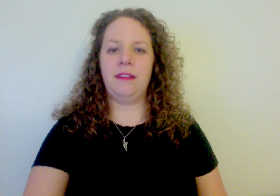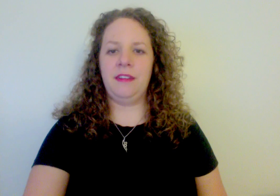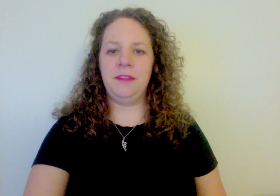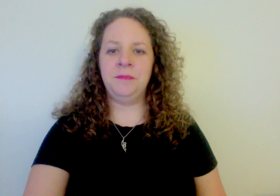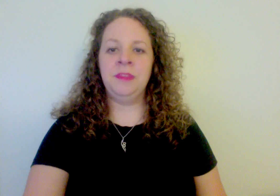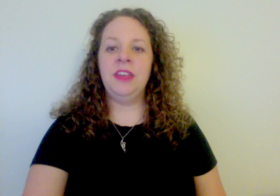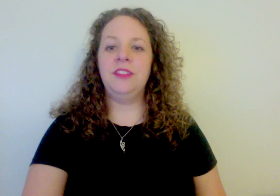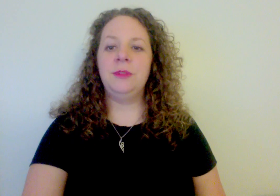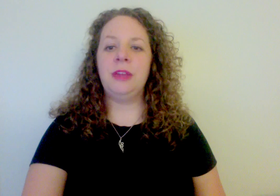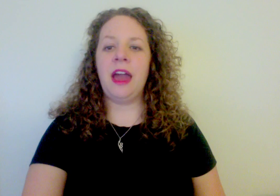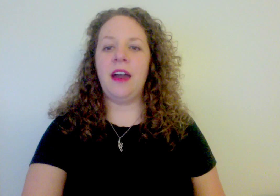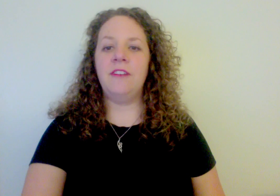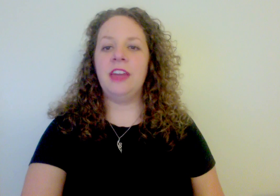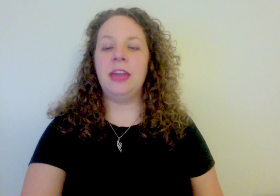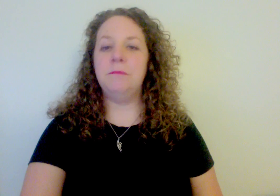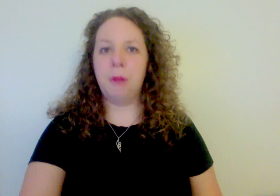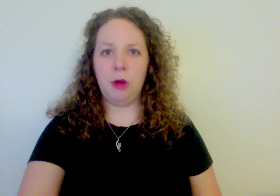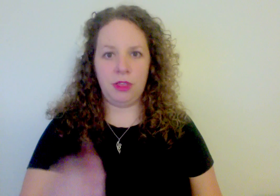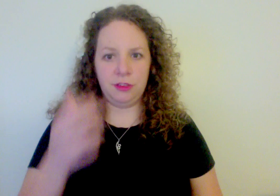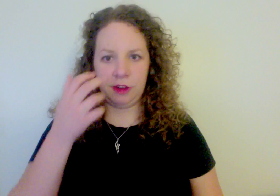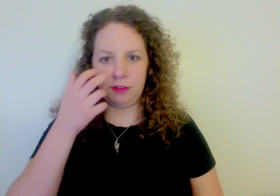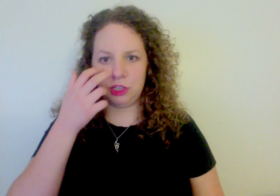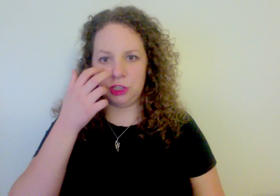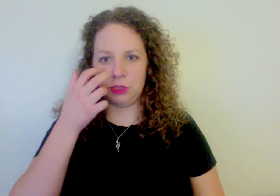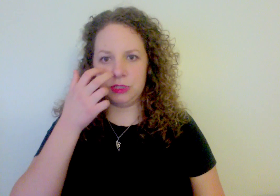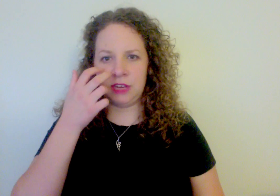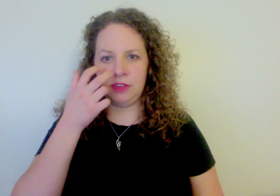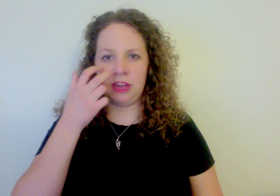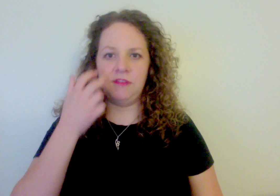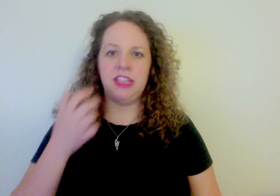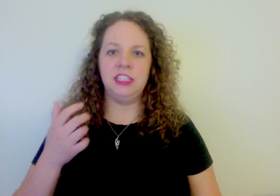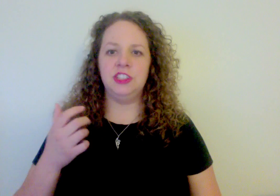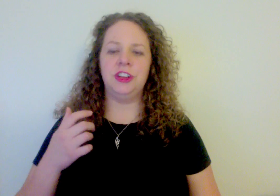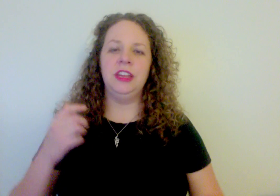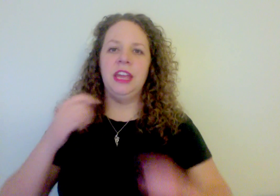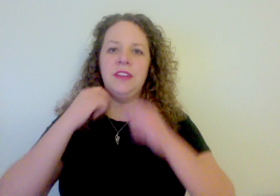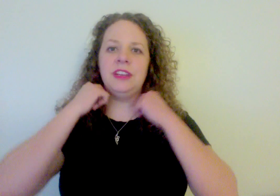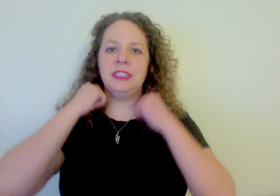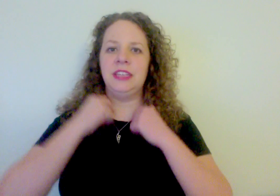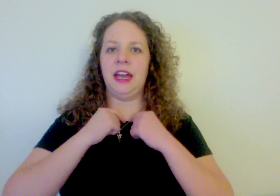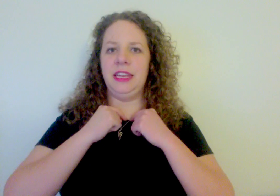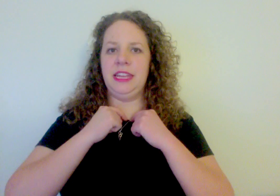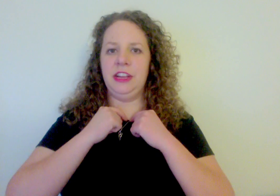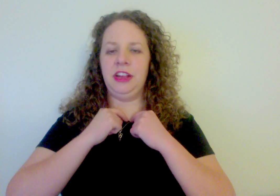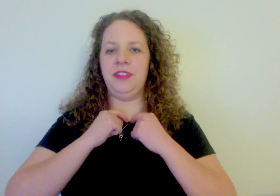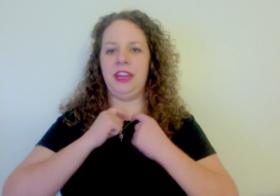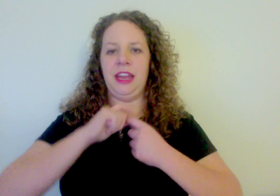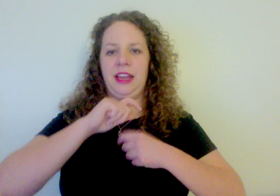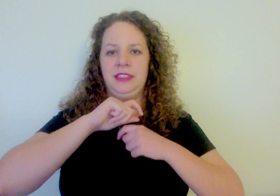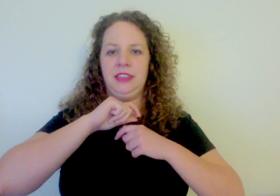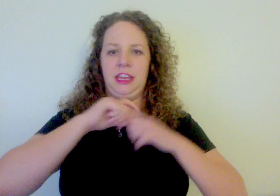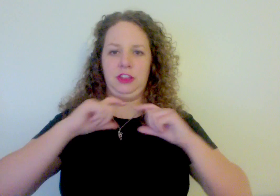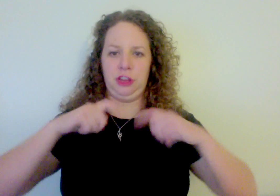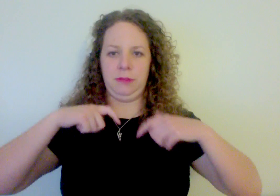Okay. Then we have a bow on the front of a shirt. So it's kind of like a fancy shirt and then it's tied here and then it has like a giant bow